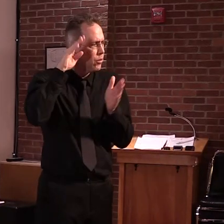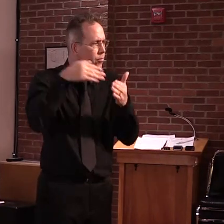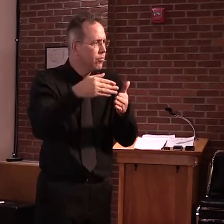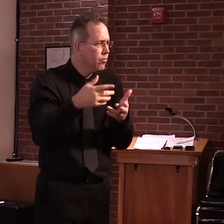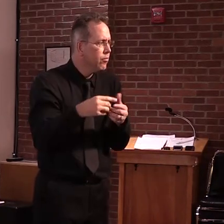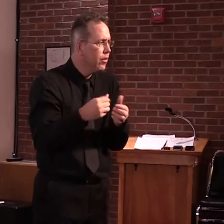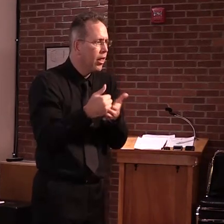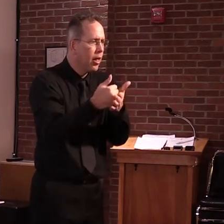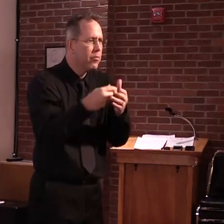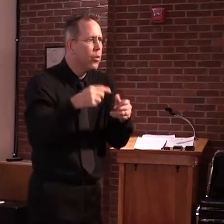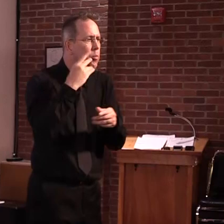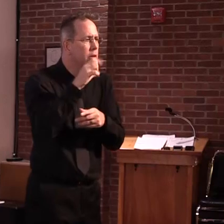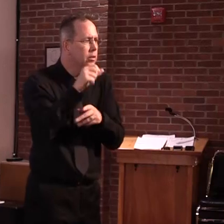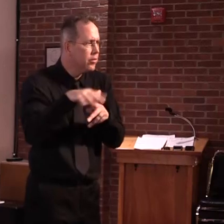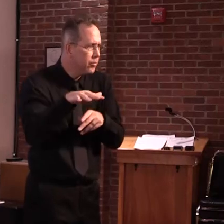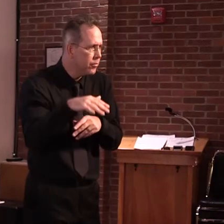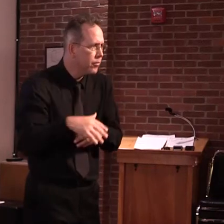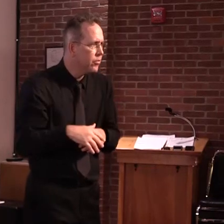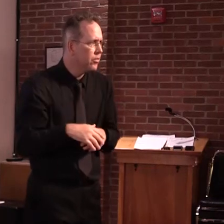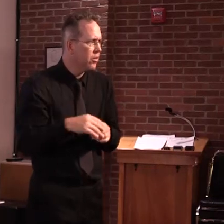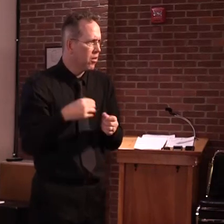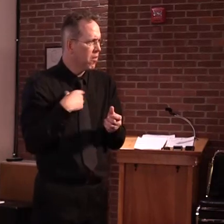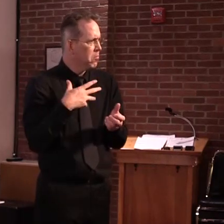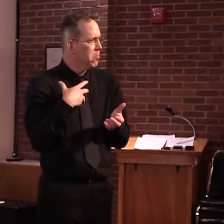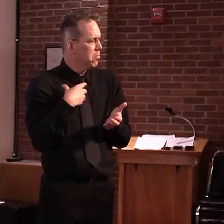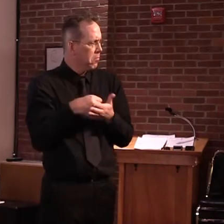we talk about it. Those two